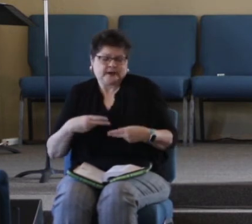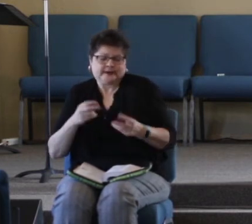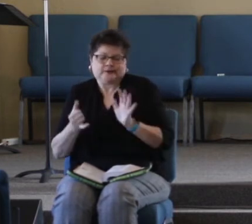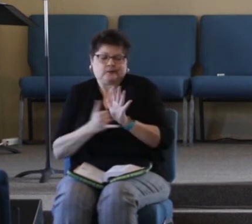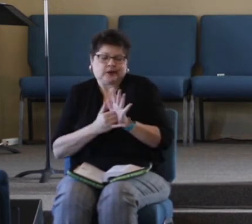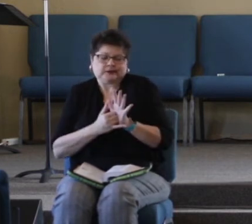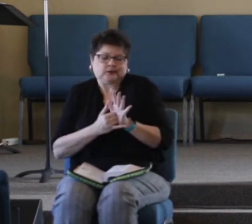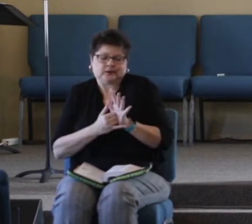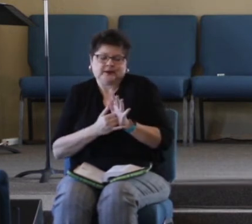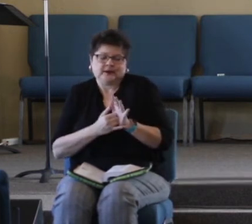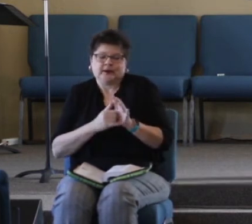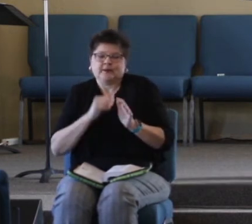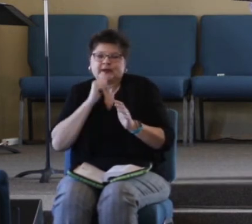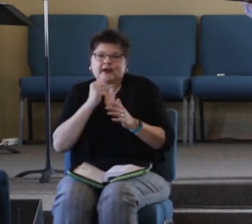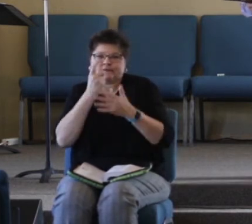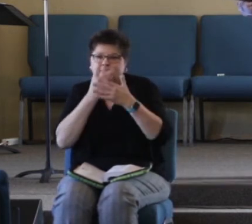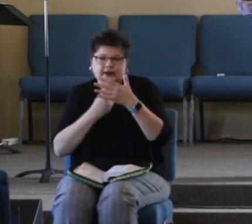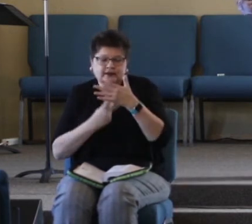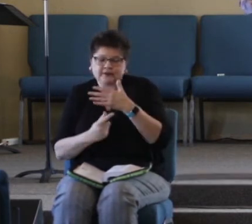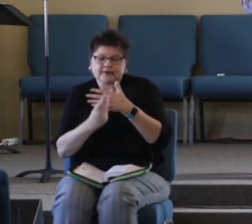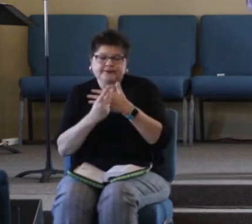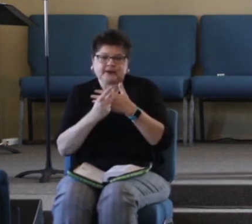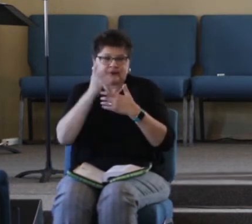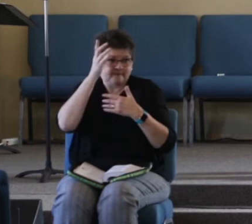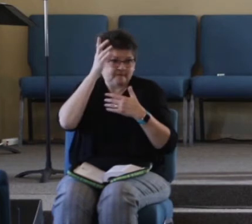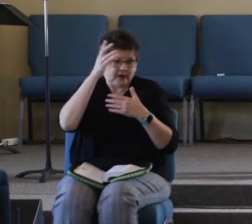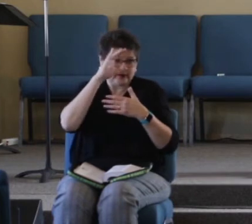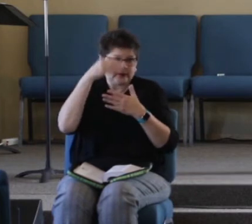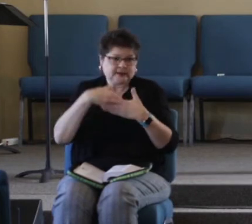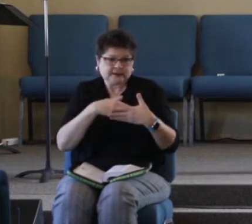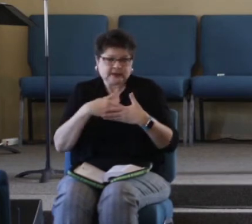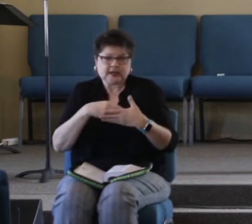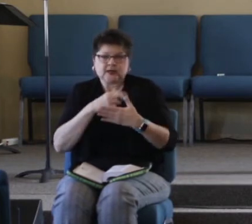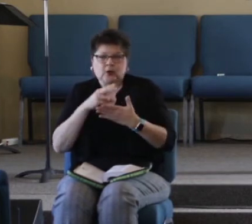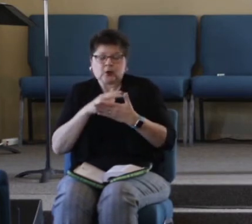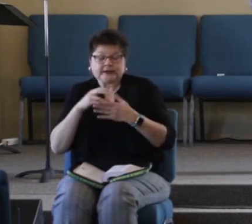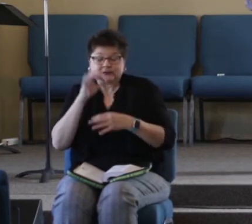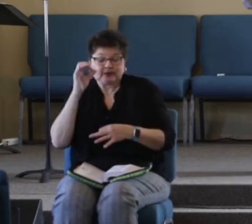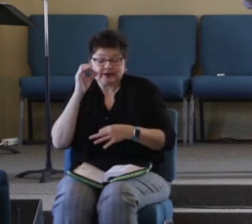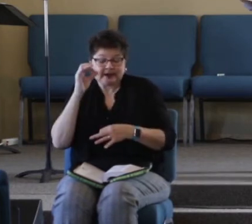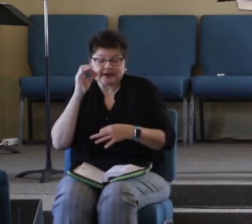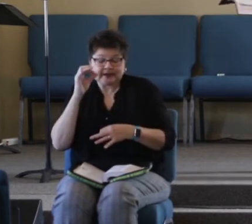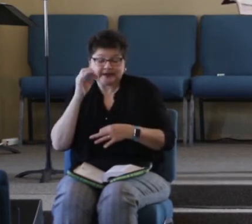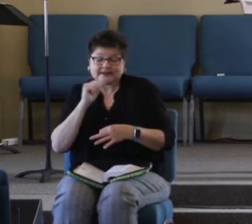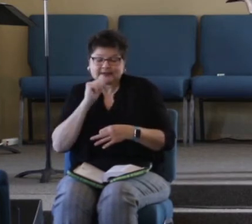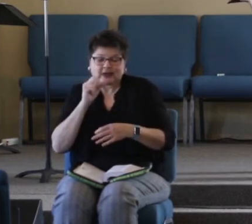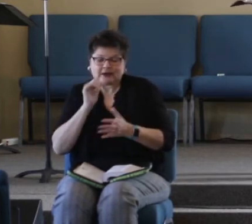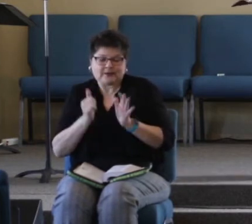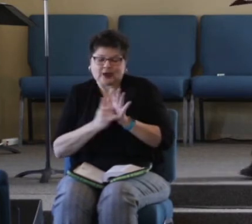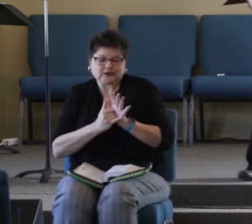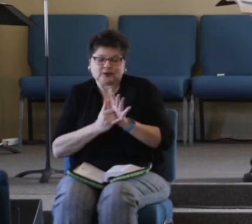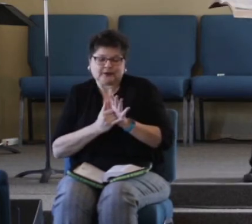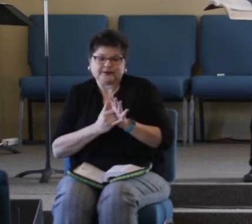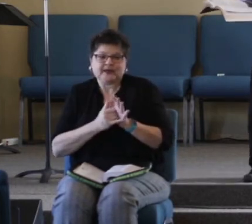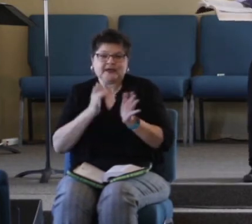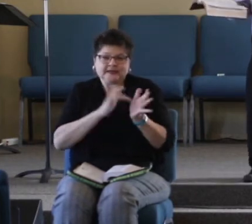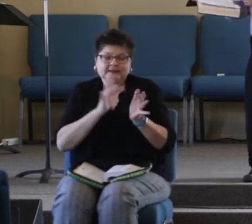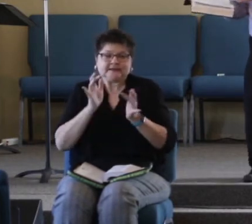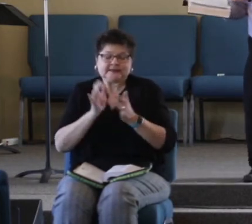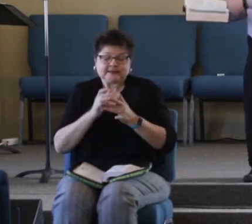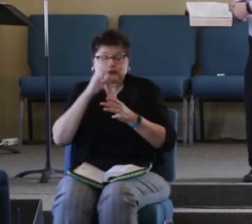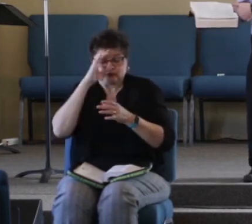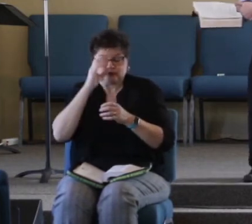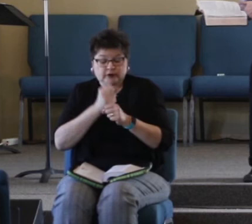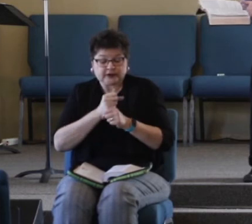not from a Trinity, a Father, Son, Holy Spirit mindset. That Jesus so trusted in himself, so trusted